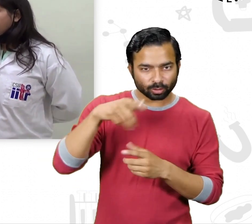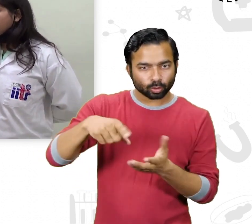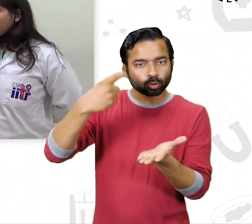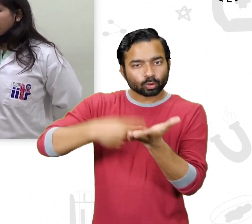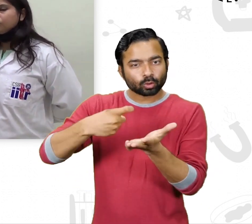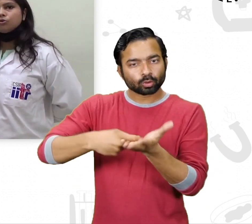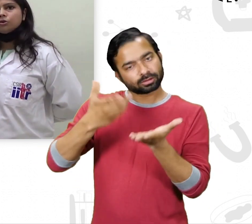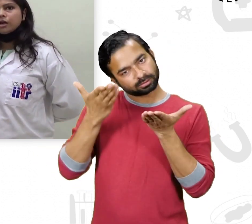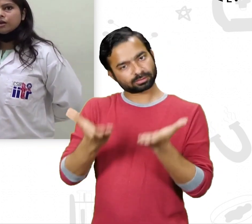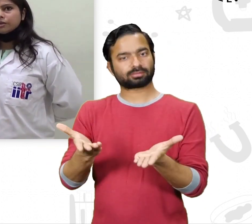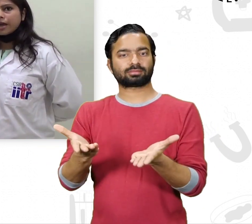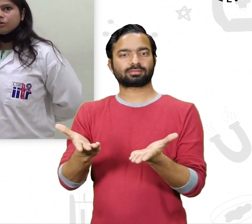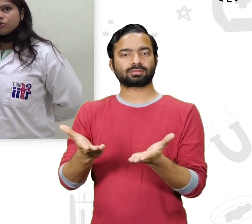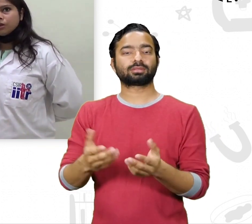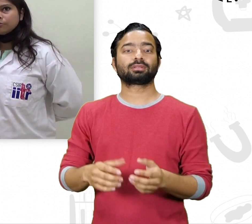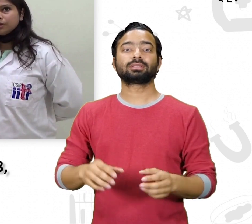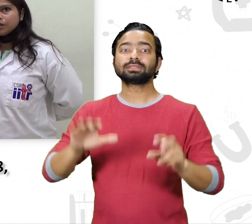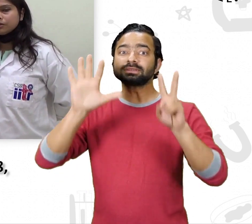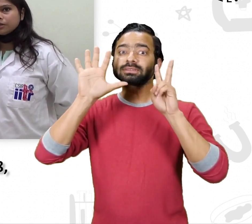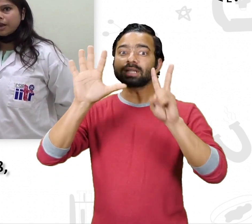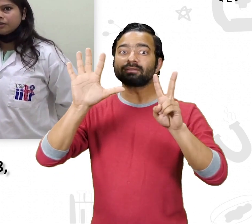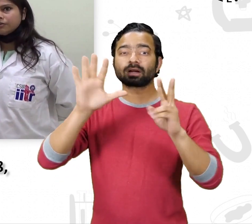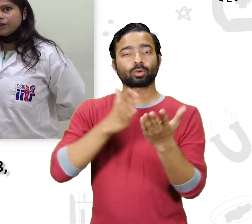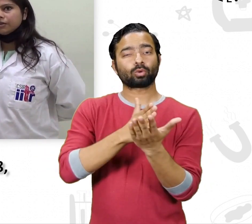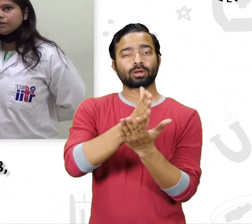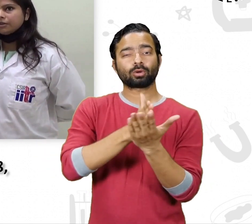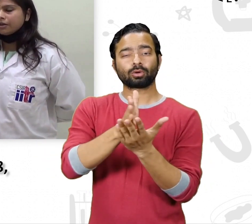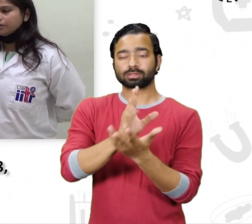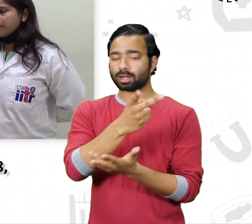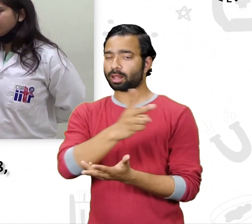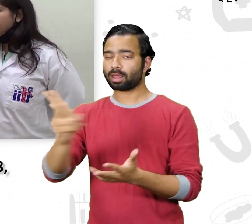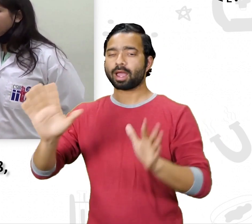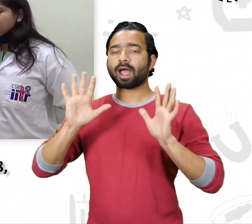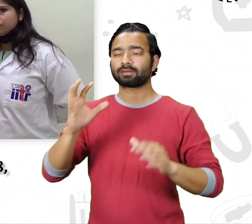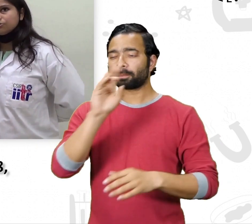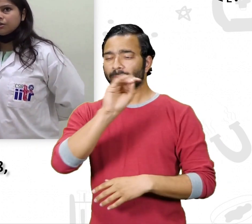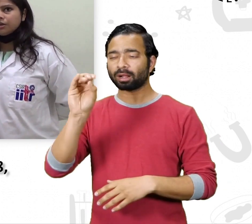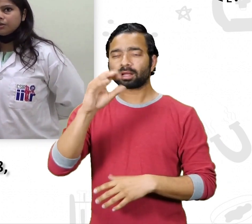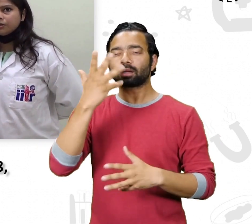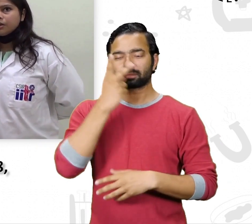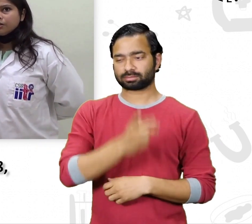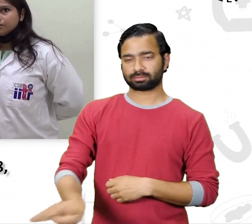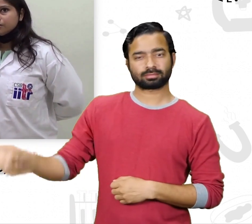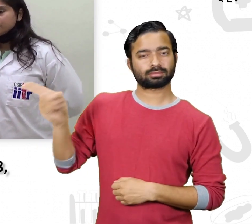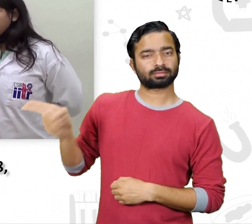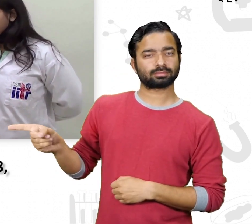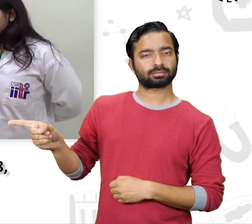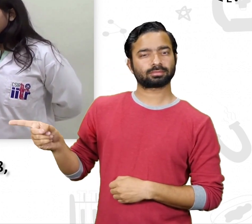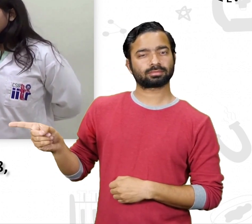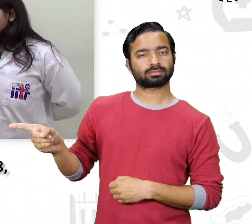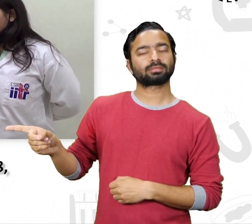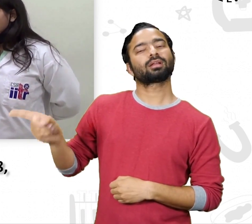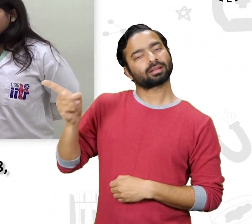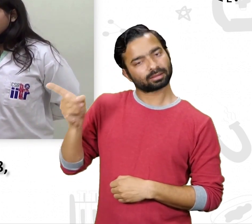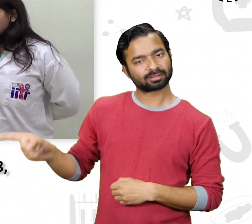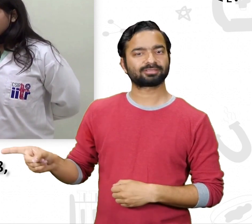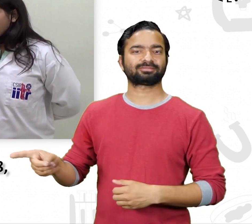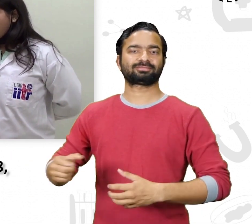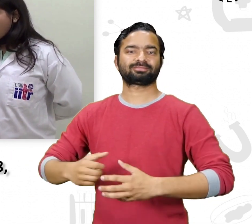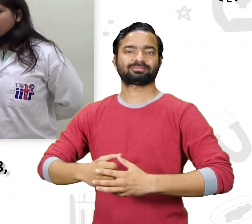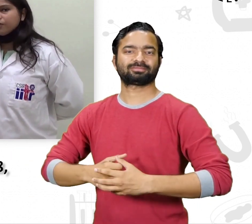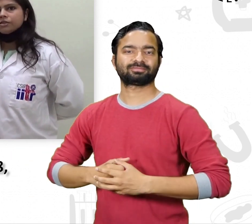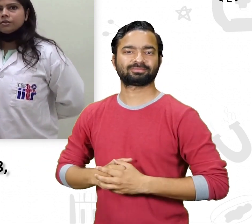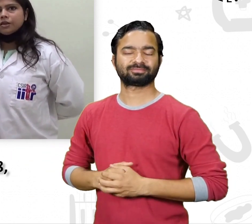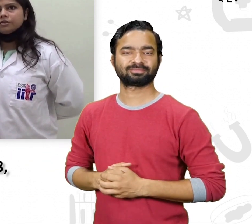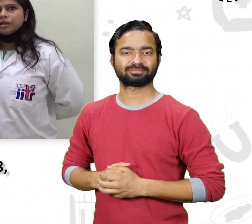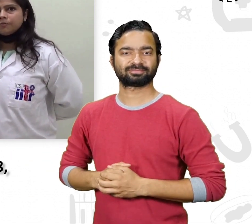by going through the dichroic mirror detected by the detector and image is generated. This is the basic principle